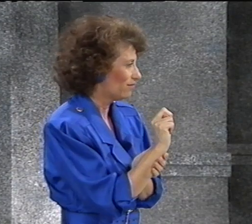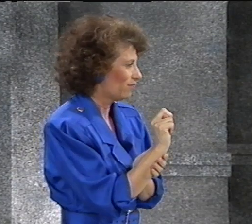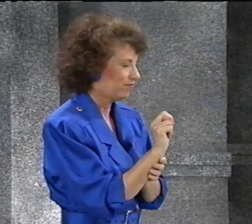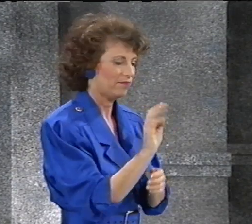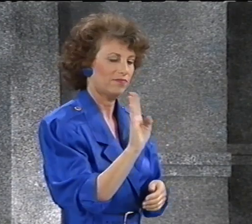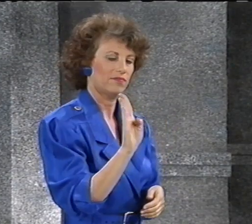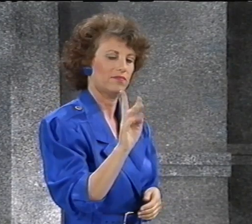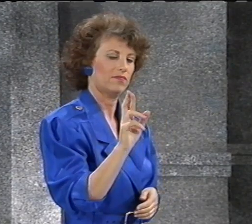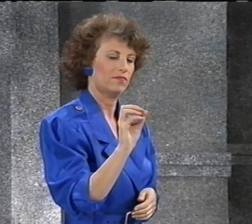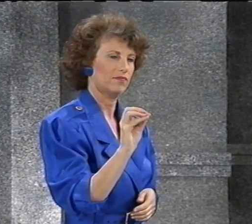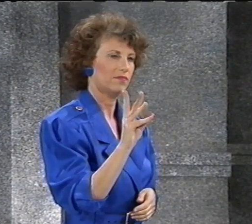tight N.